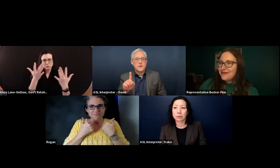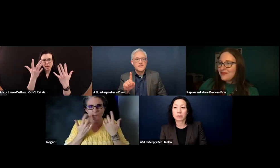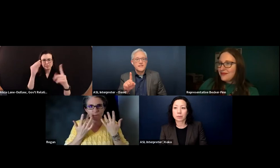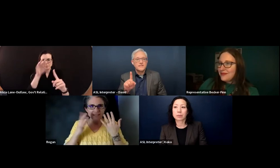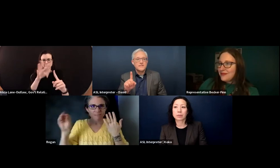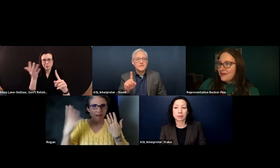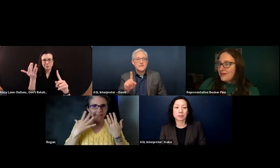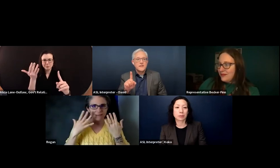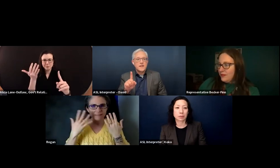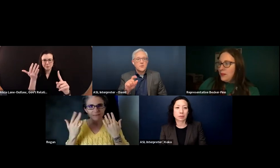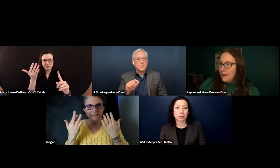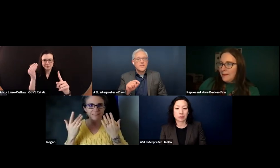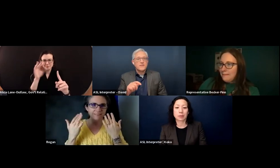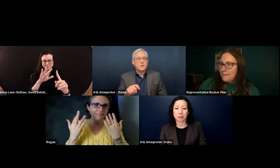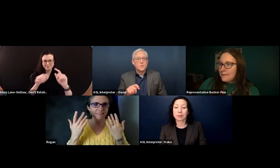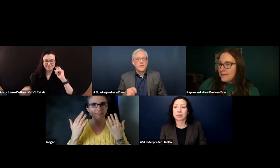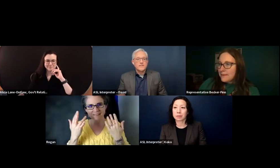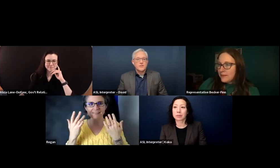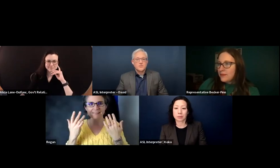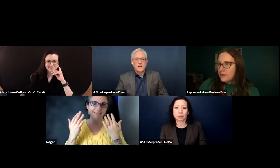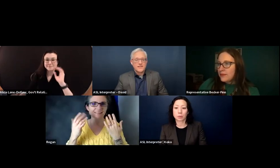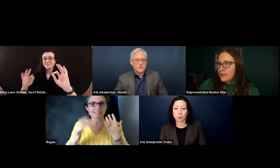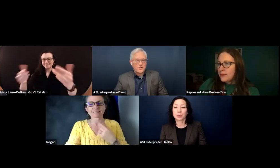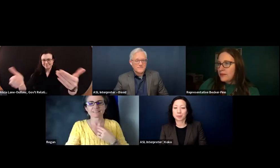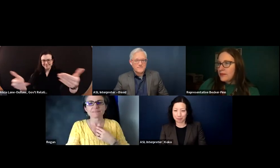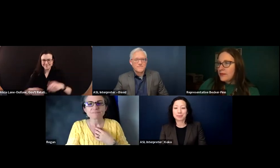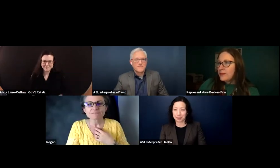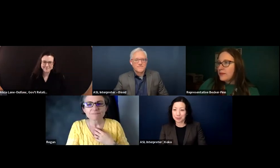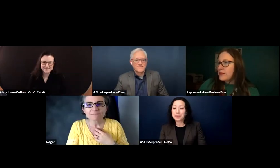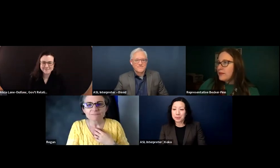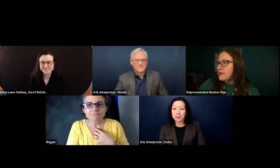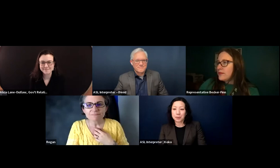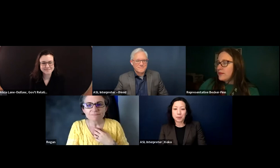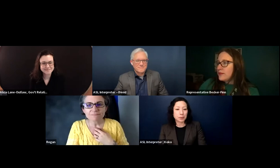be spotlit. And Regan, if you could wait until you're spotlit, great.